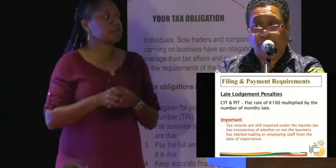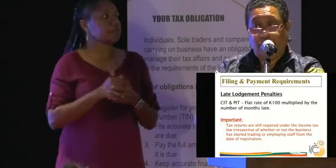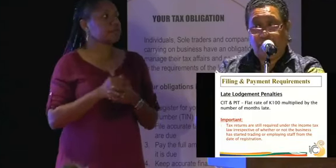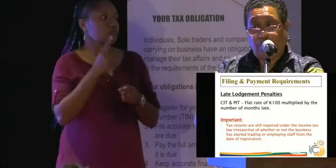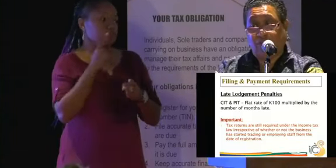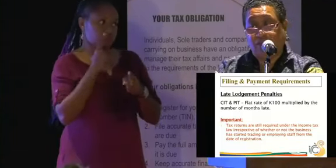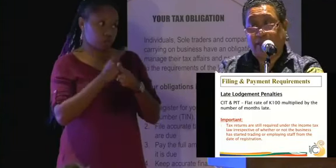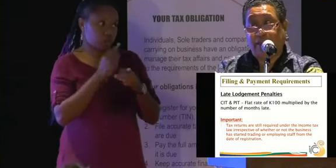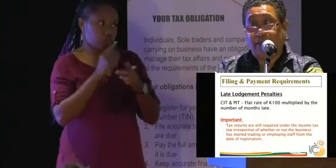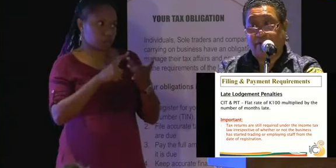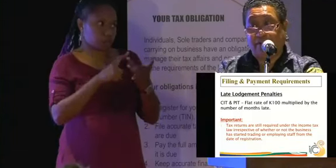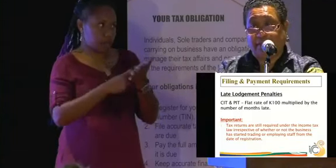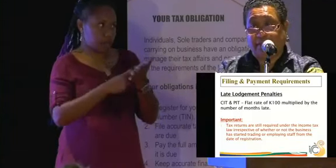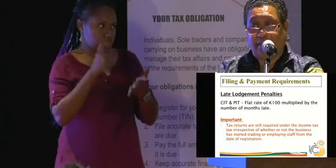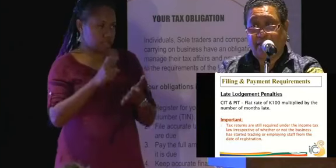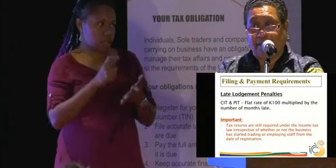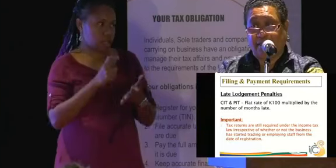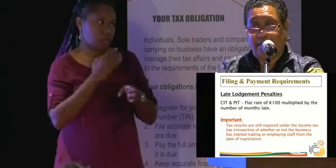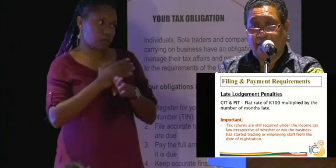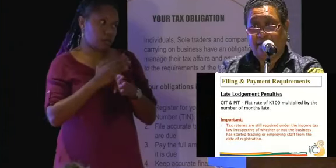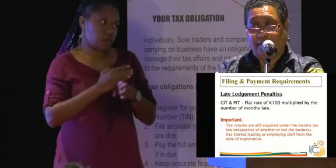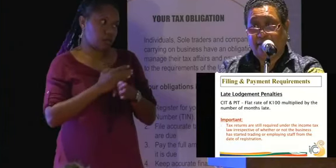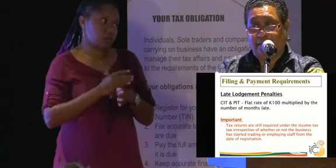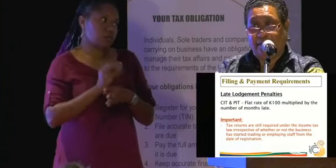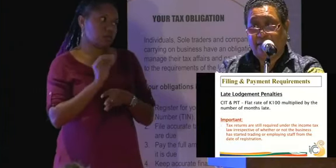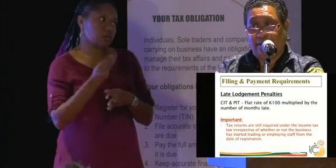and therefore you are not lodging a nil return.